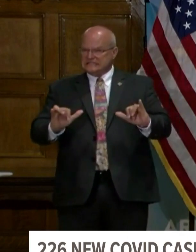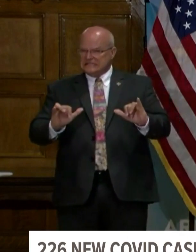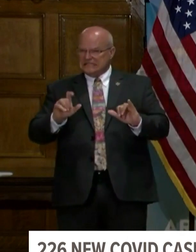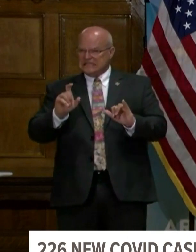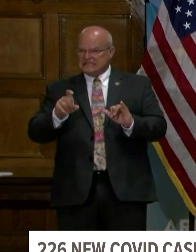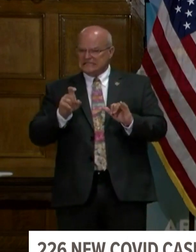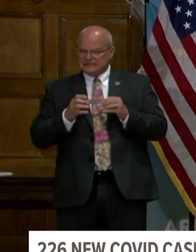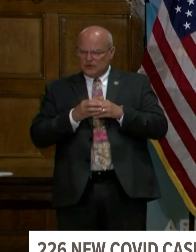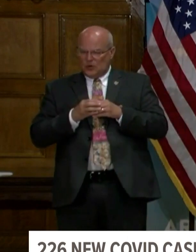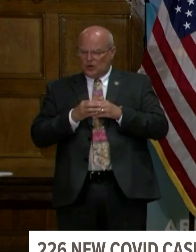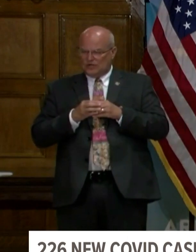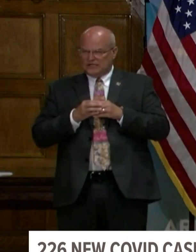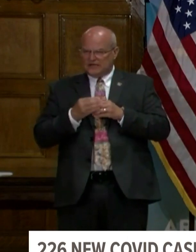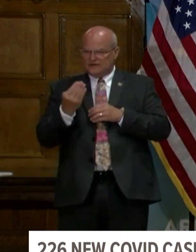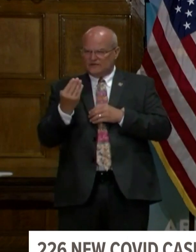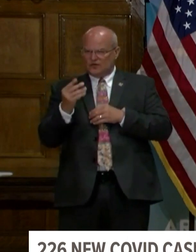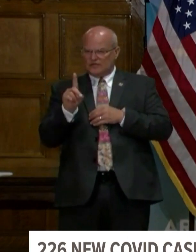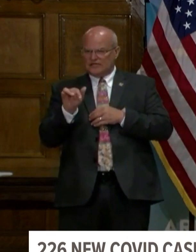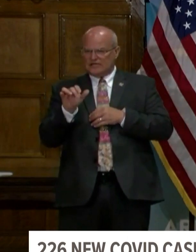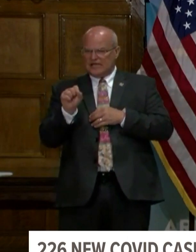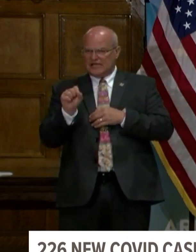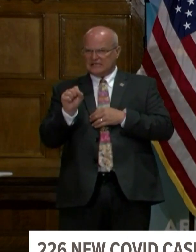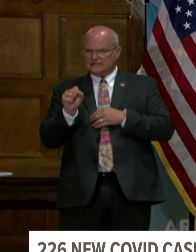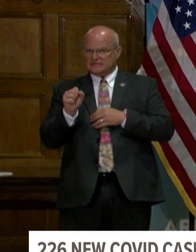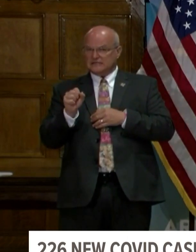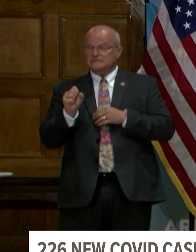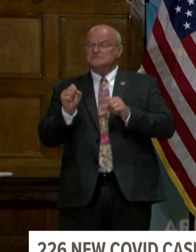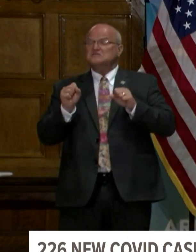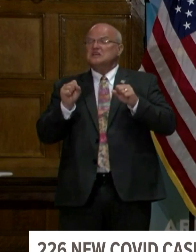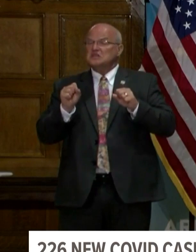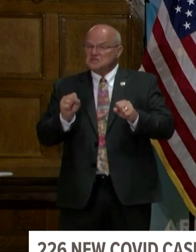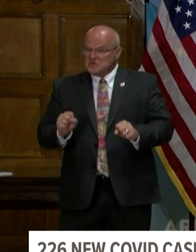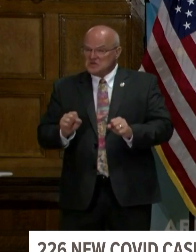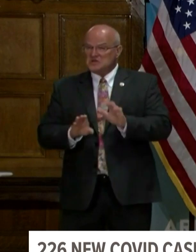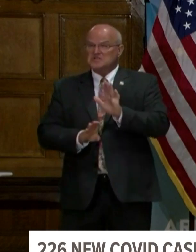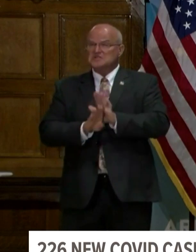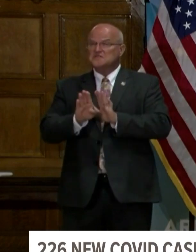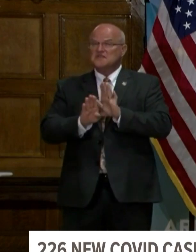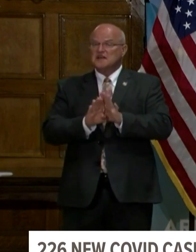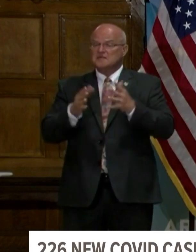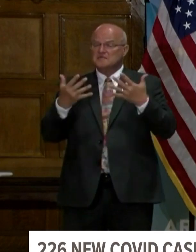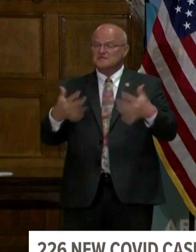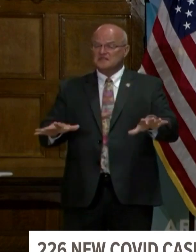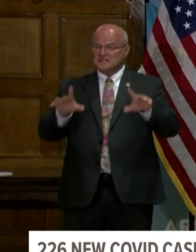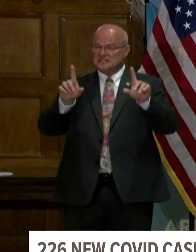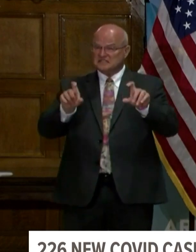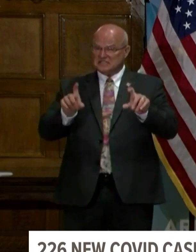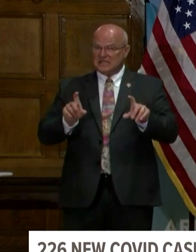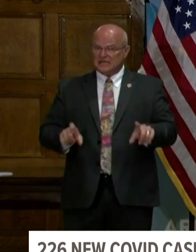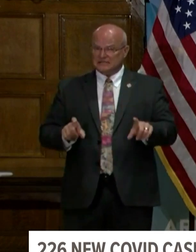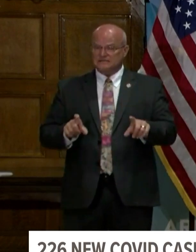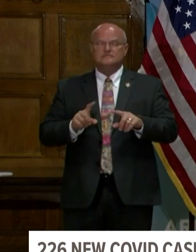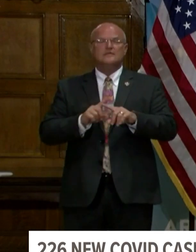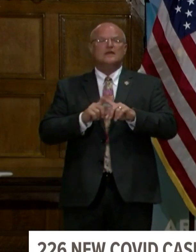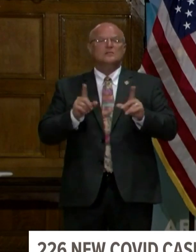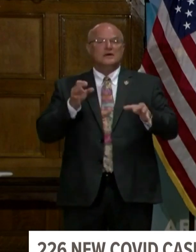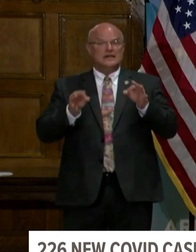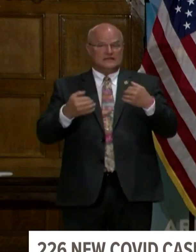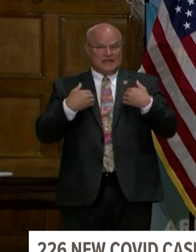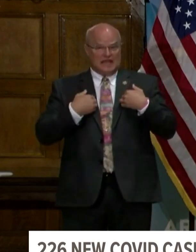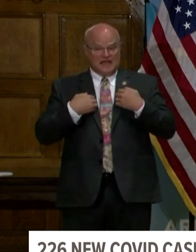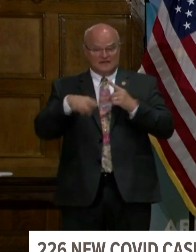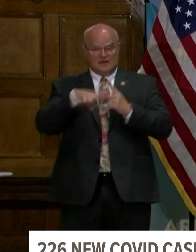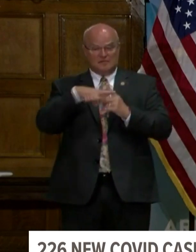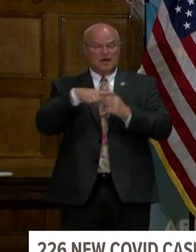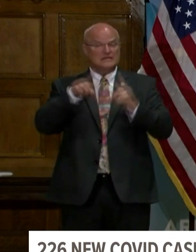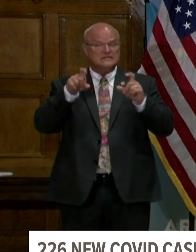to remain quarantined for 14 days because they still could develop illness after the test. But if they do have